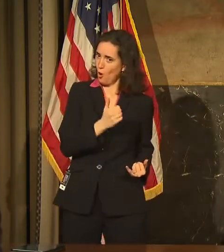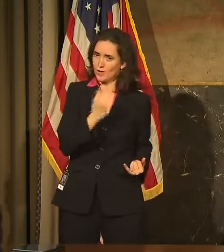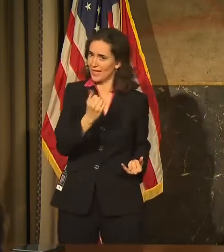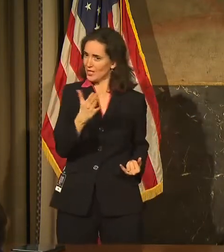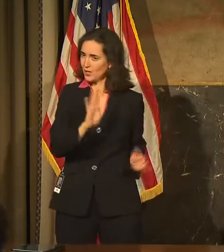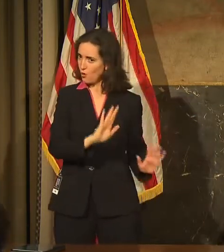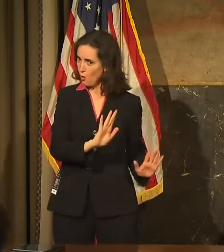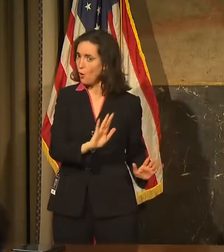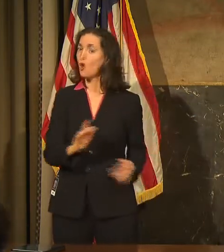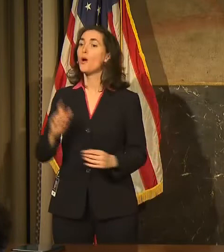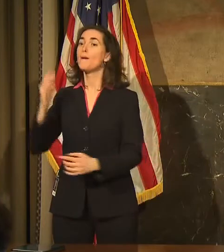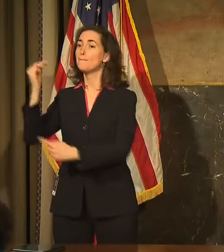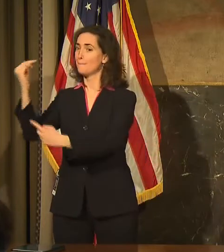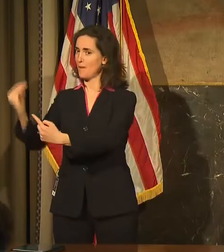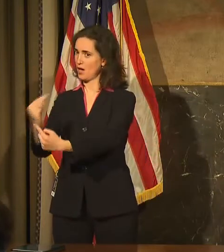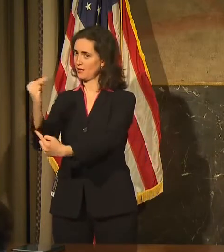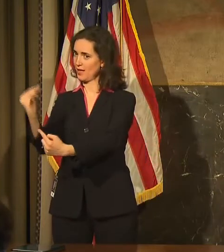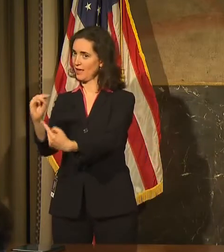or Sunday, but Monday,